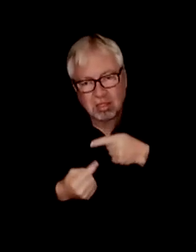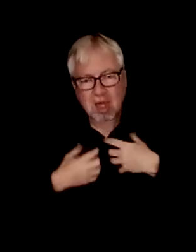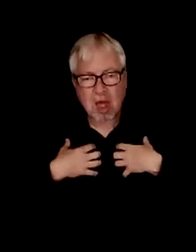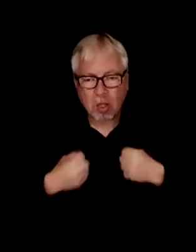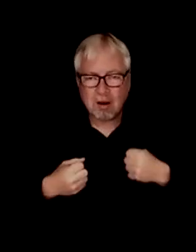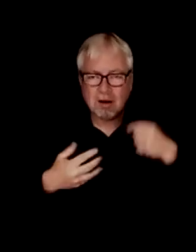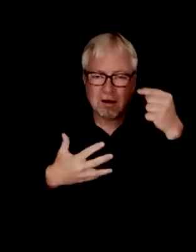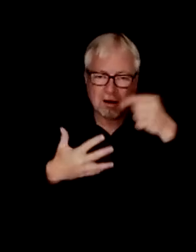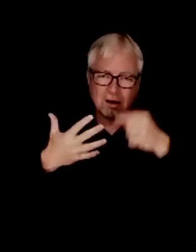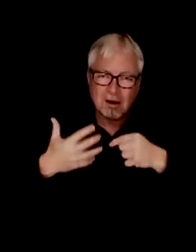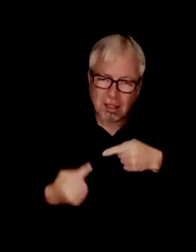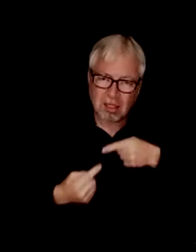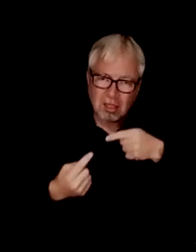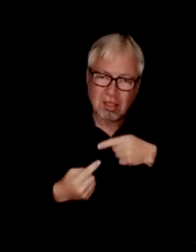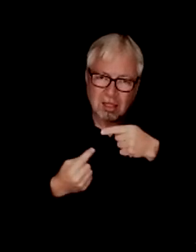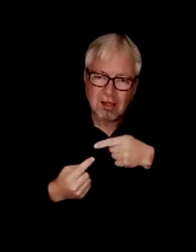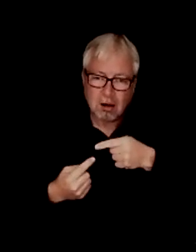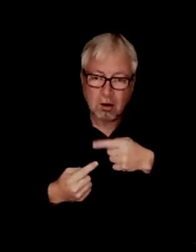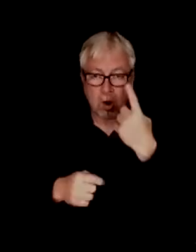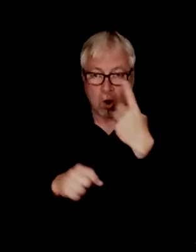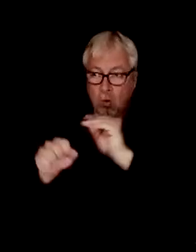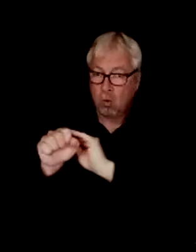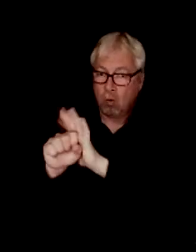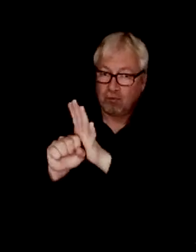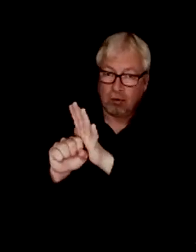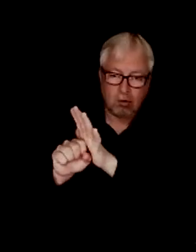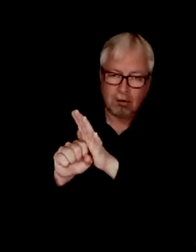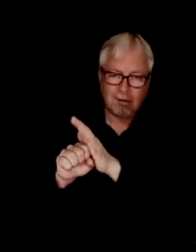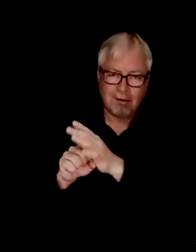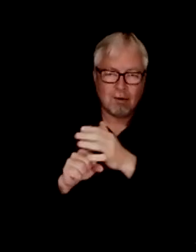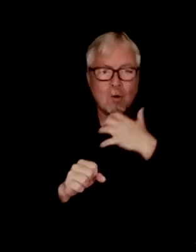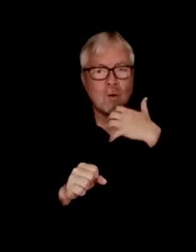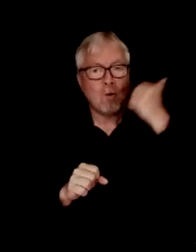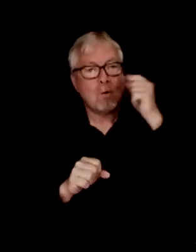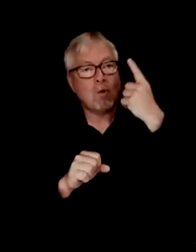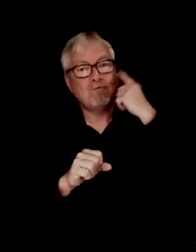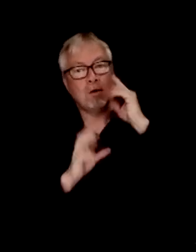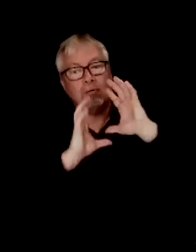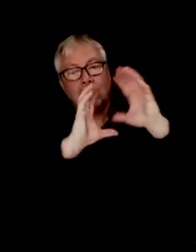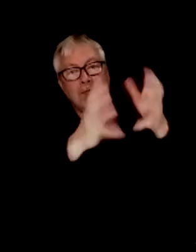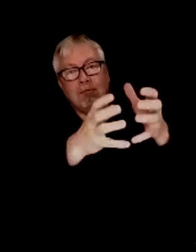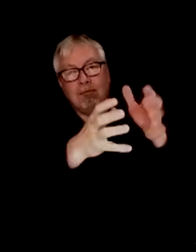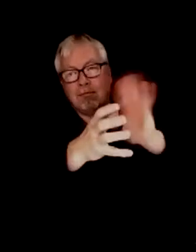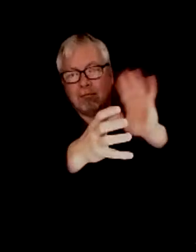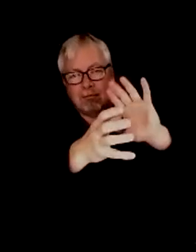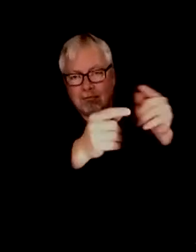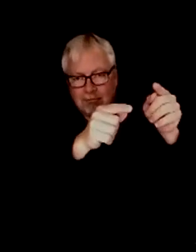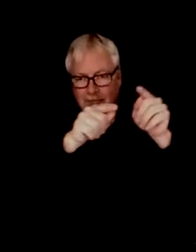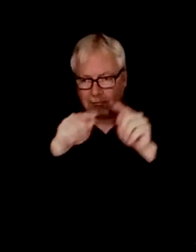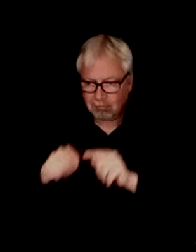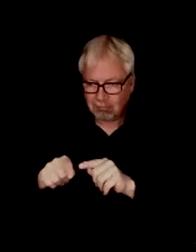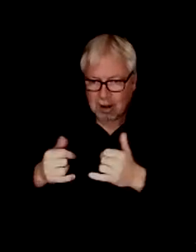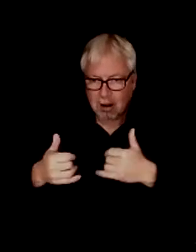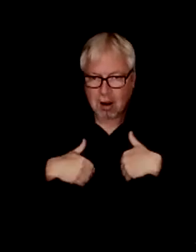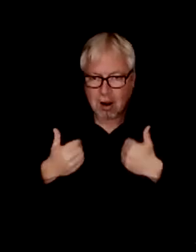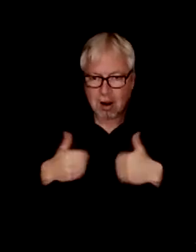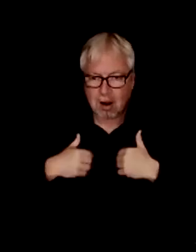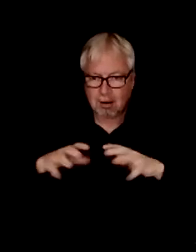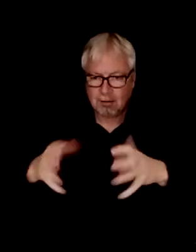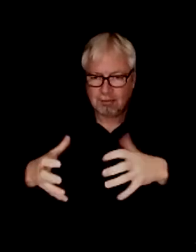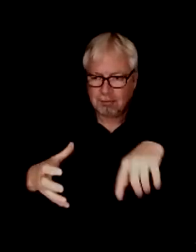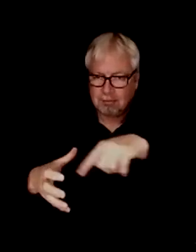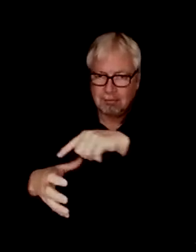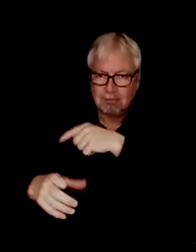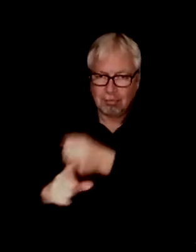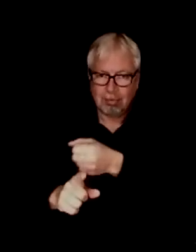see these COVID long haul symptoms in younger people too. Now, I will note that the rate of growth in our